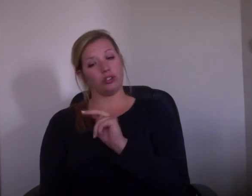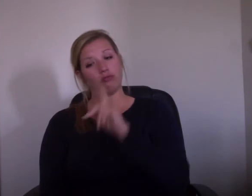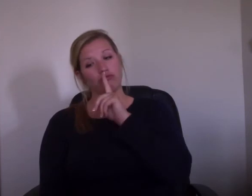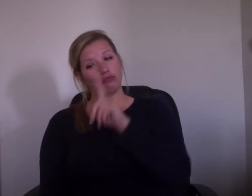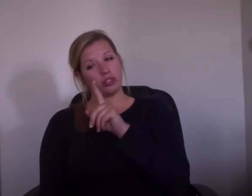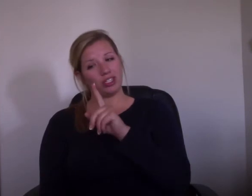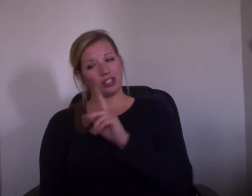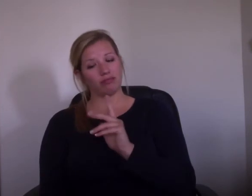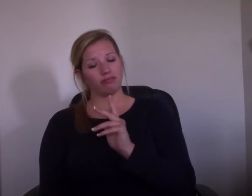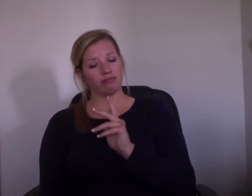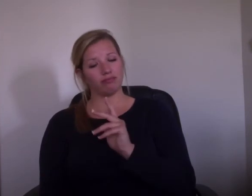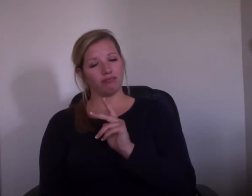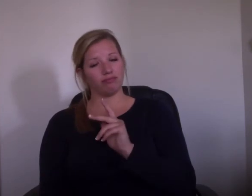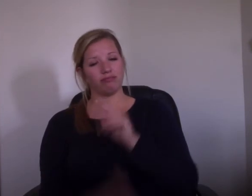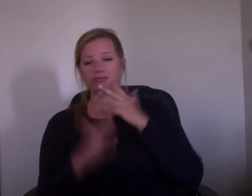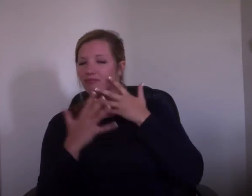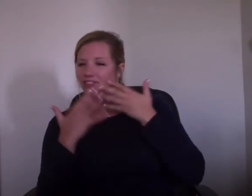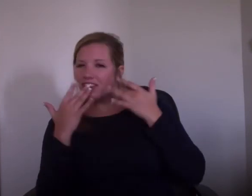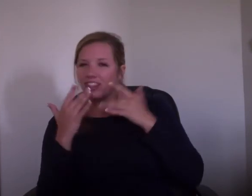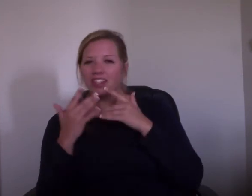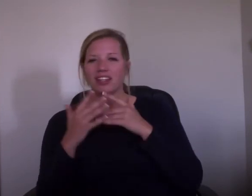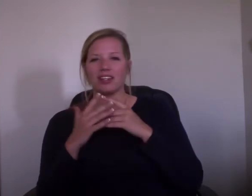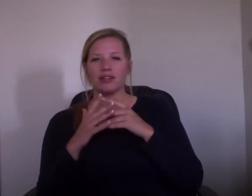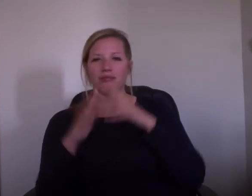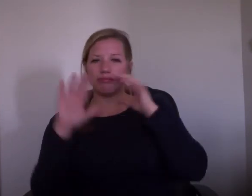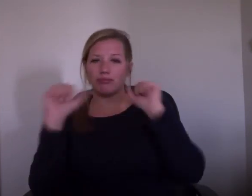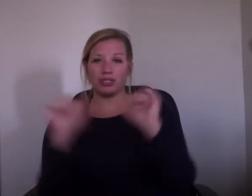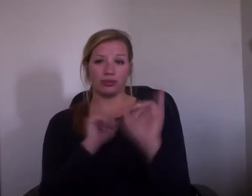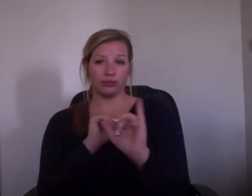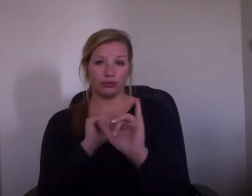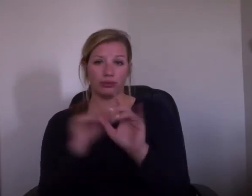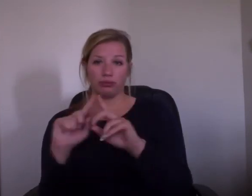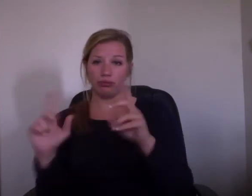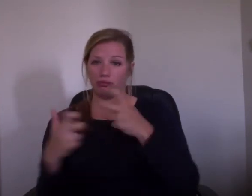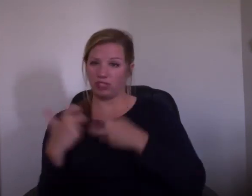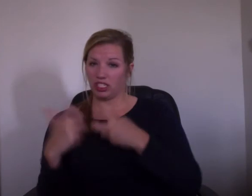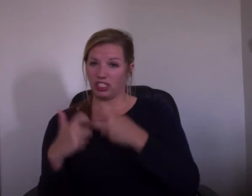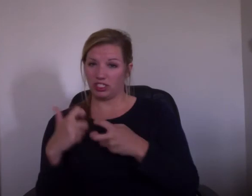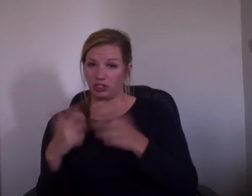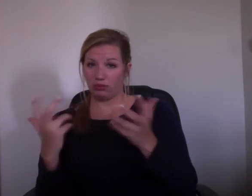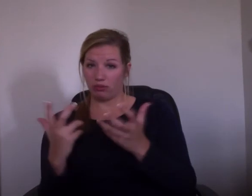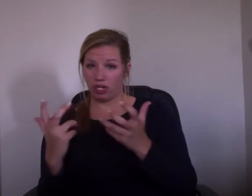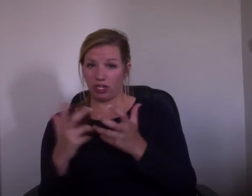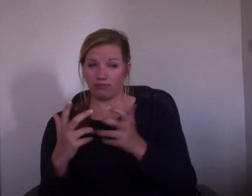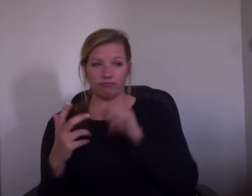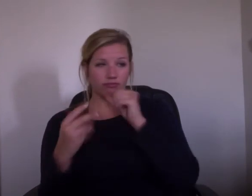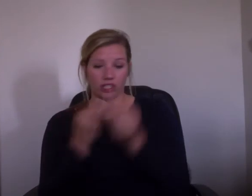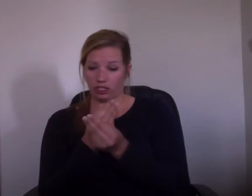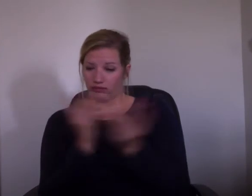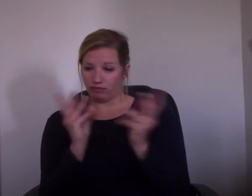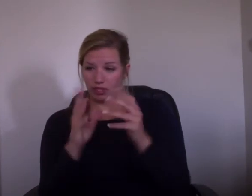well. The problem was he was not telling the American public the full